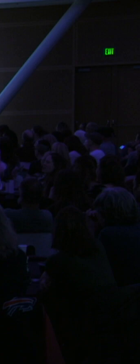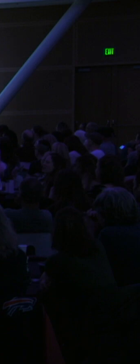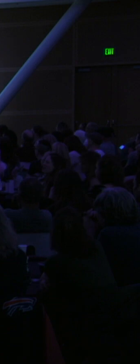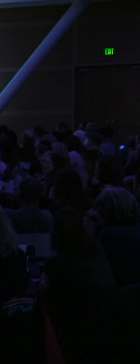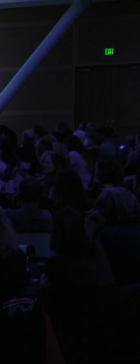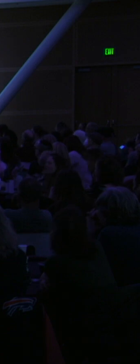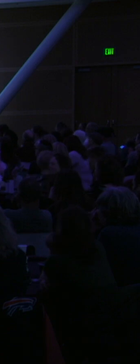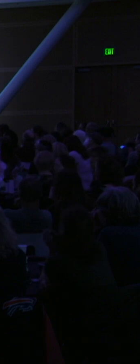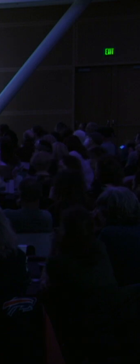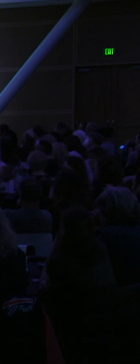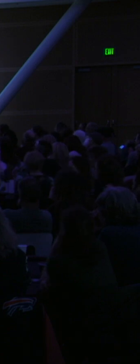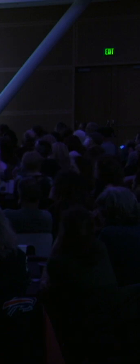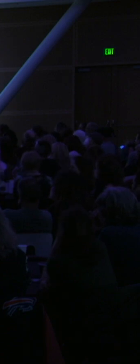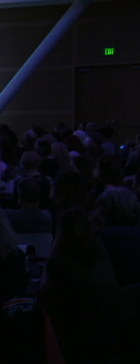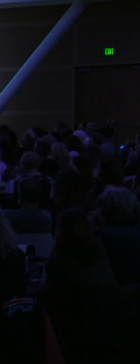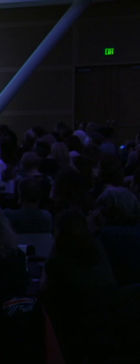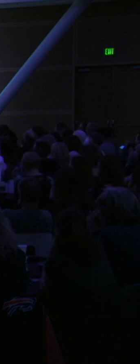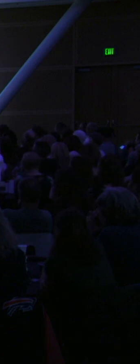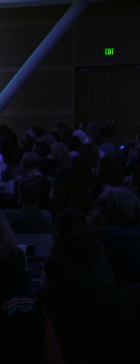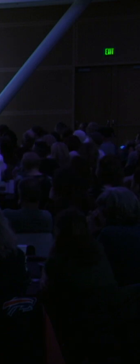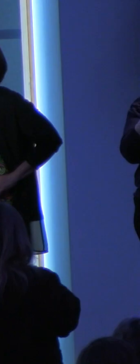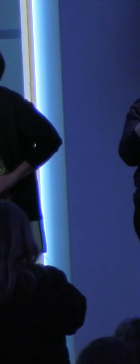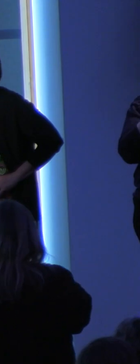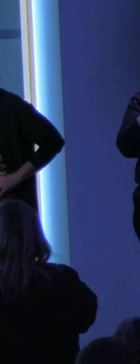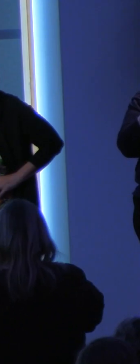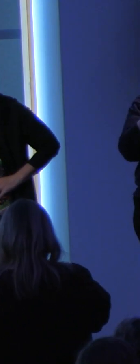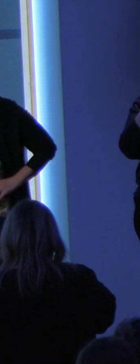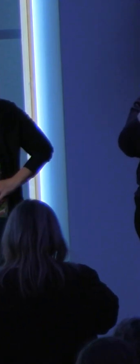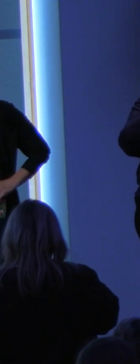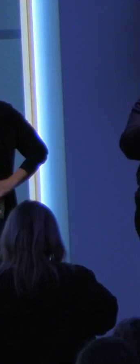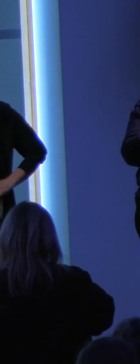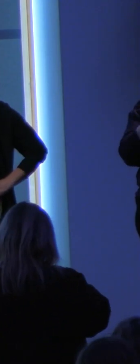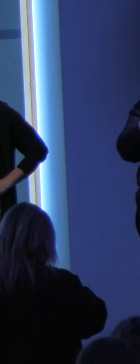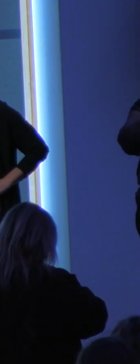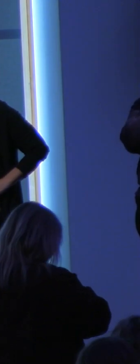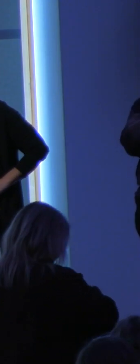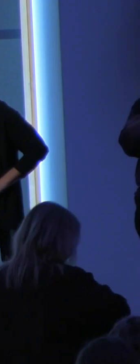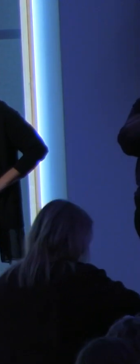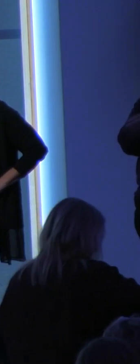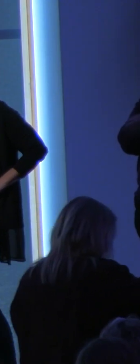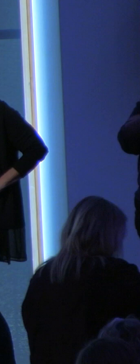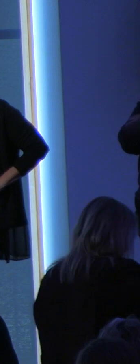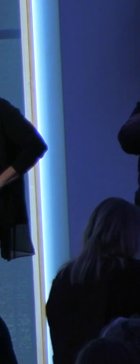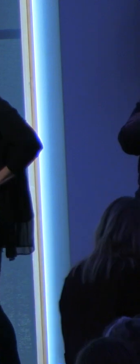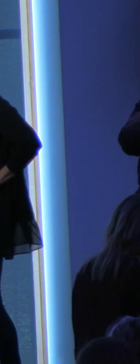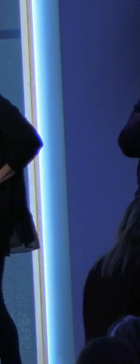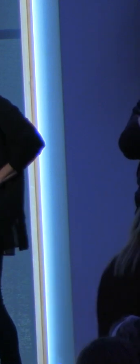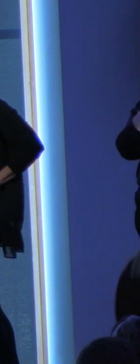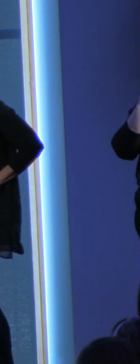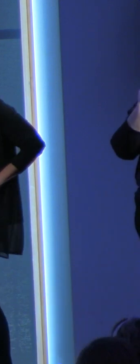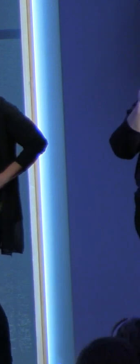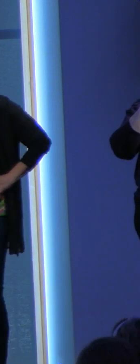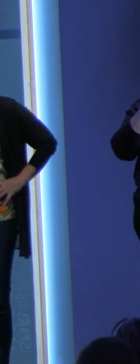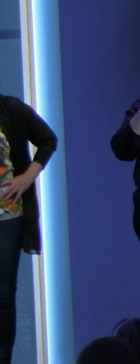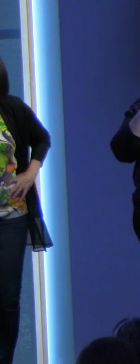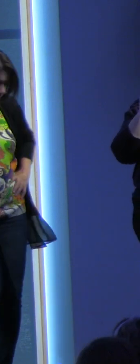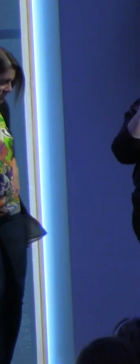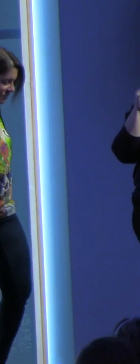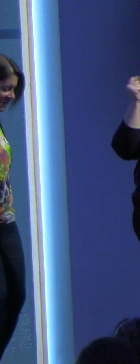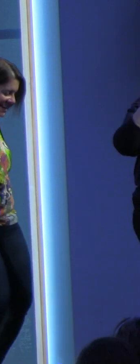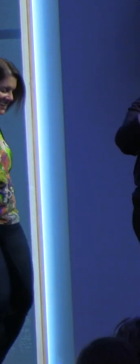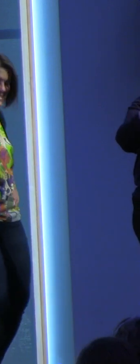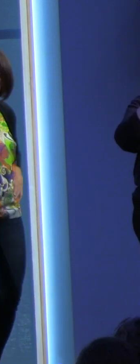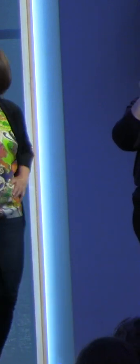you. If one of you is moved and you just want to say a couple of things, there is a microphone right there on the floor. If nobody wants to say anything, they're all backing